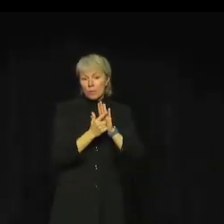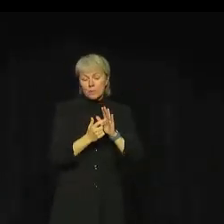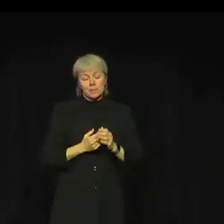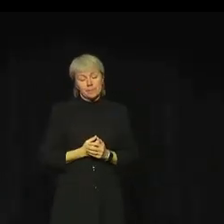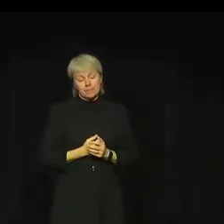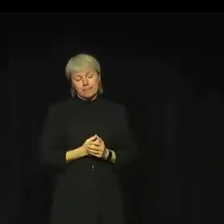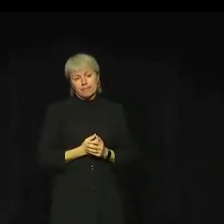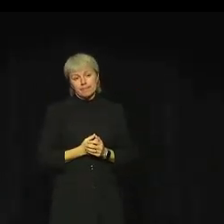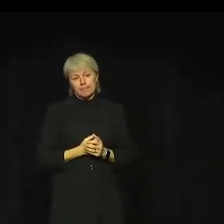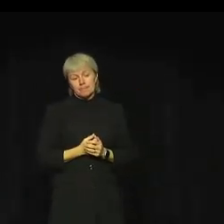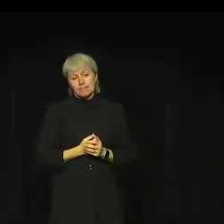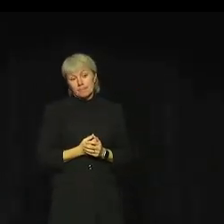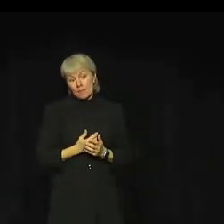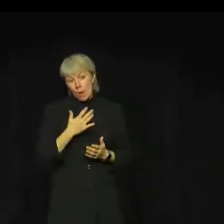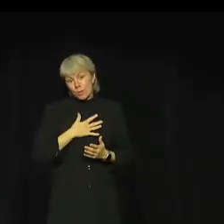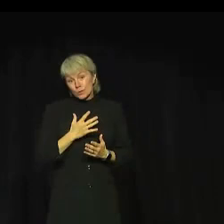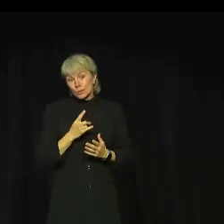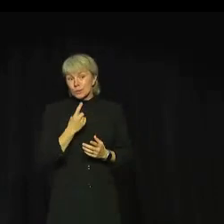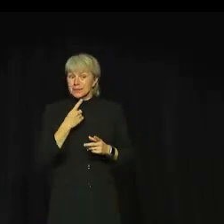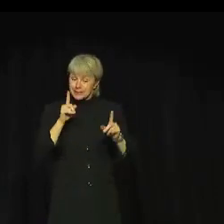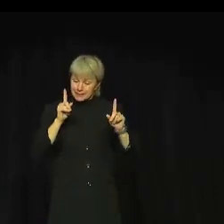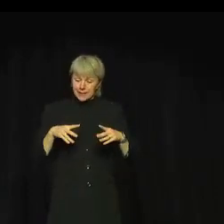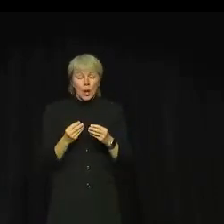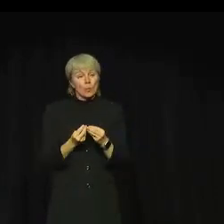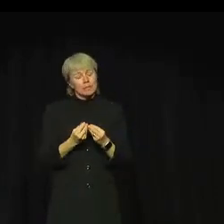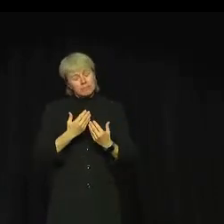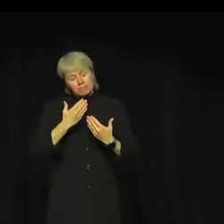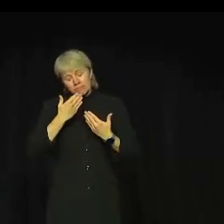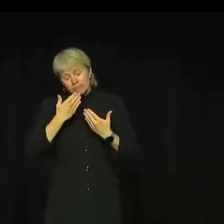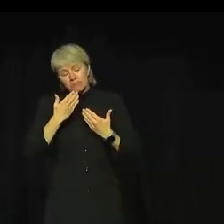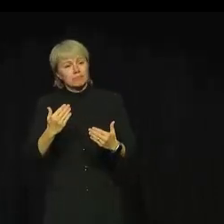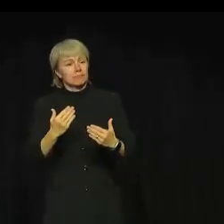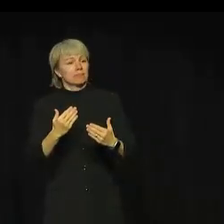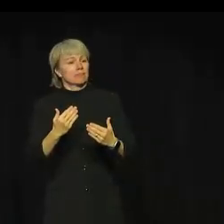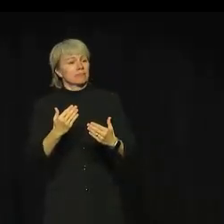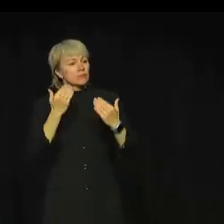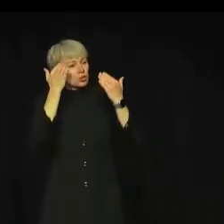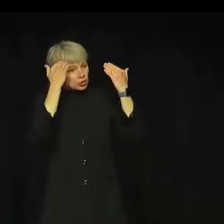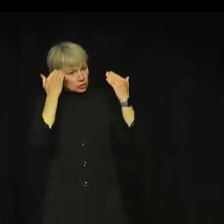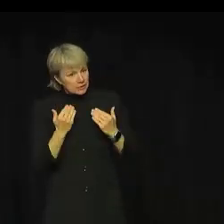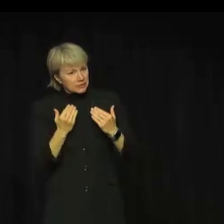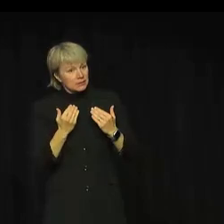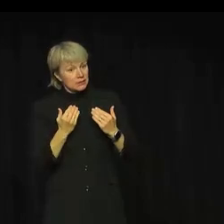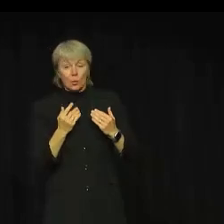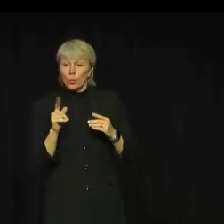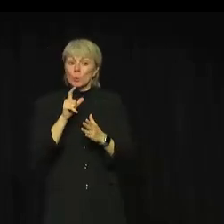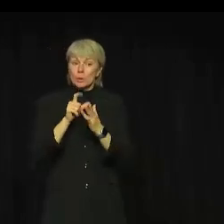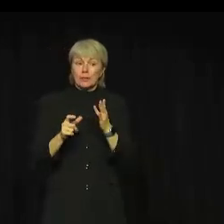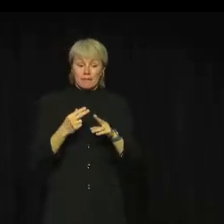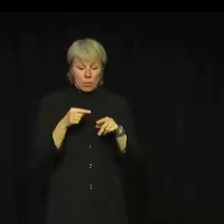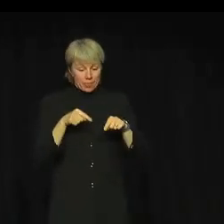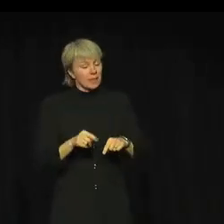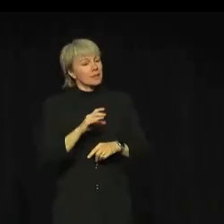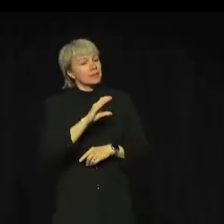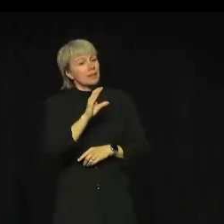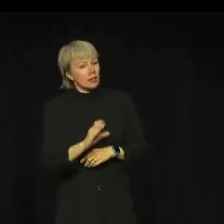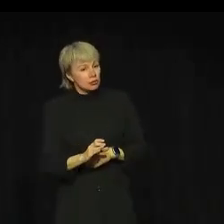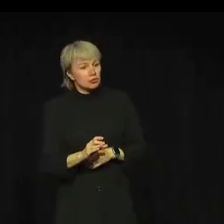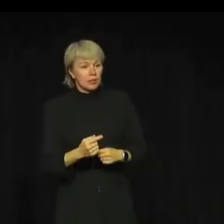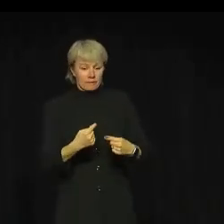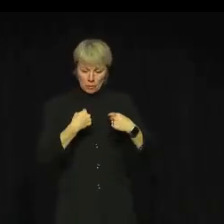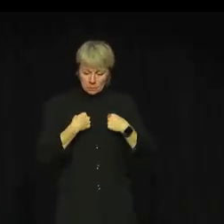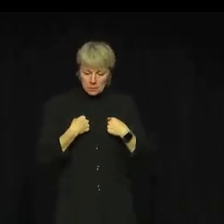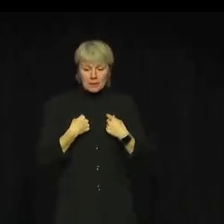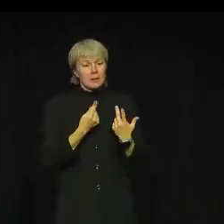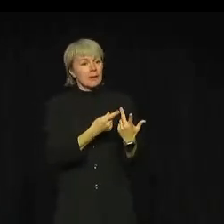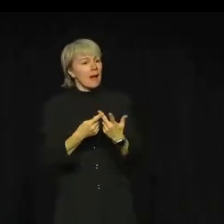you, Michael, if I may, for what you've done for human rights in this country, for what you've done for me, and for what you've done for so many people in this room and